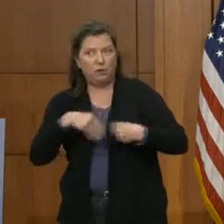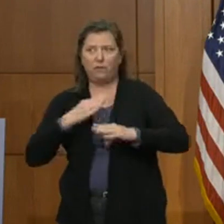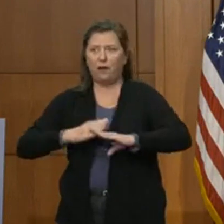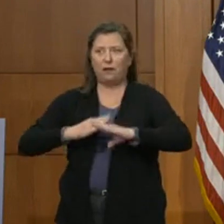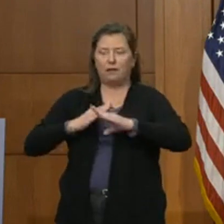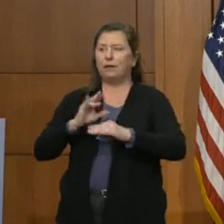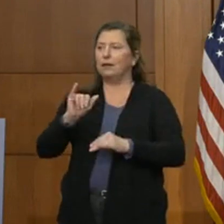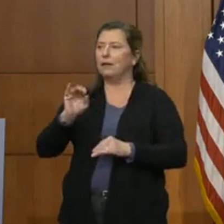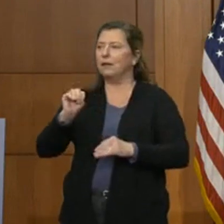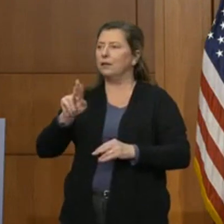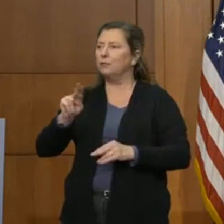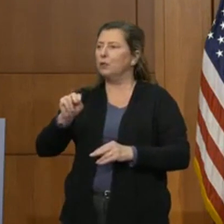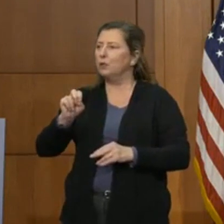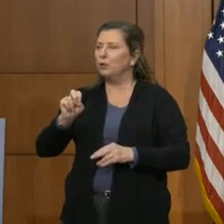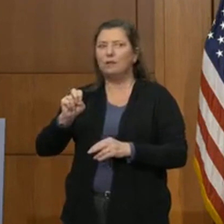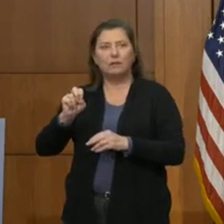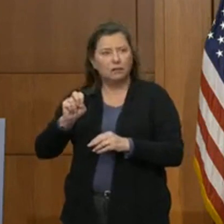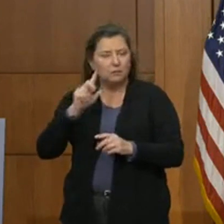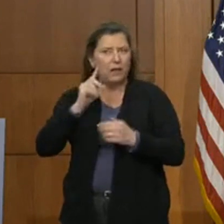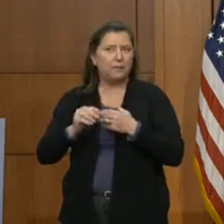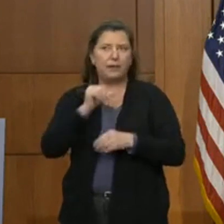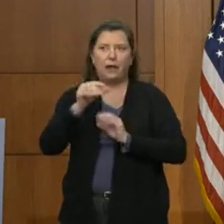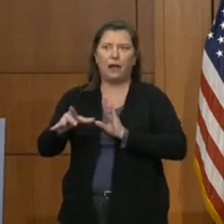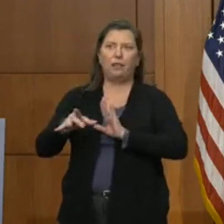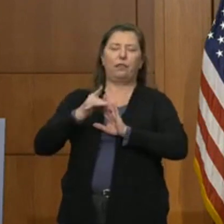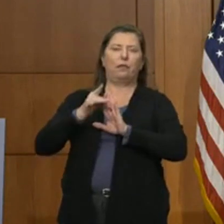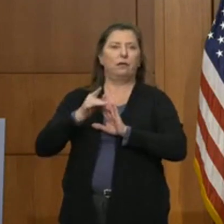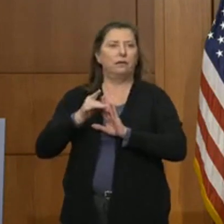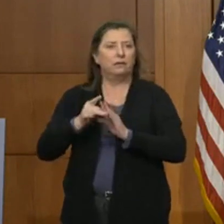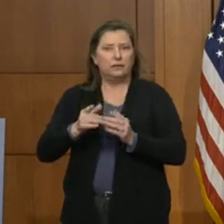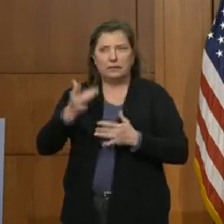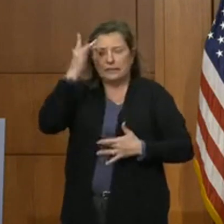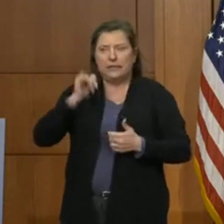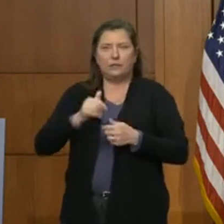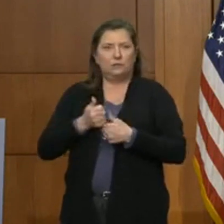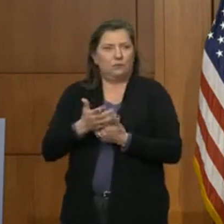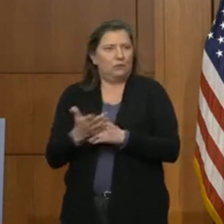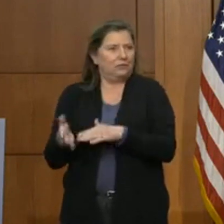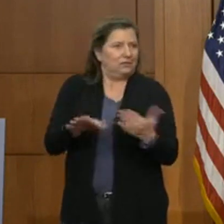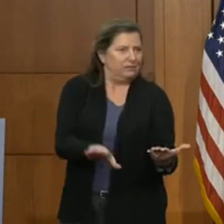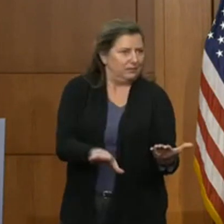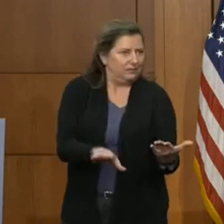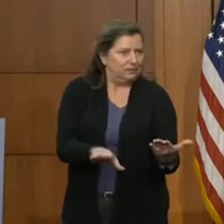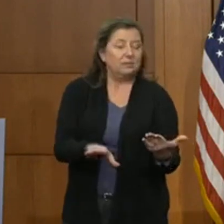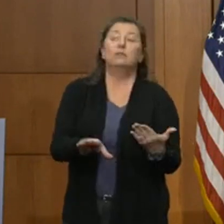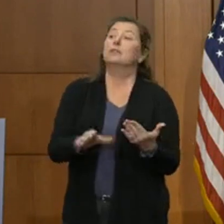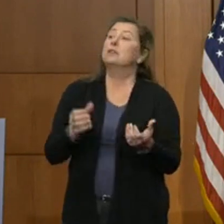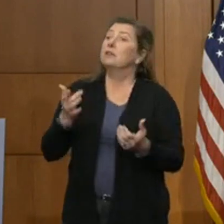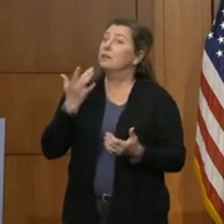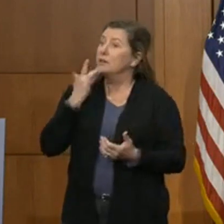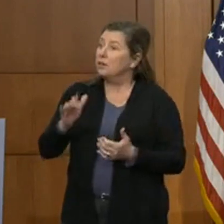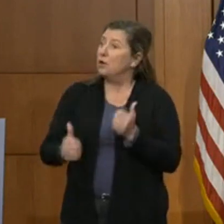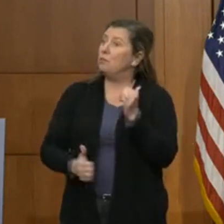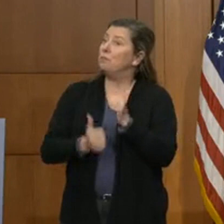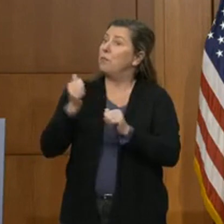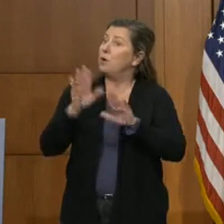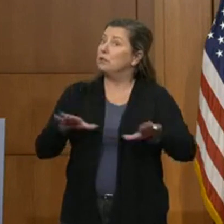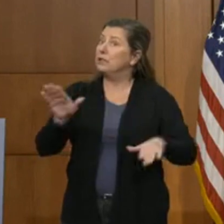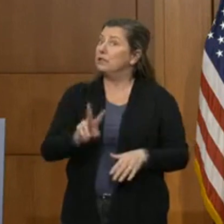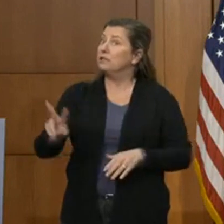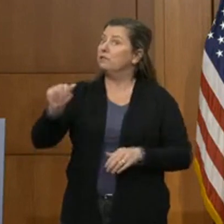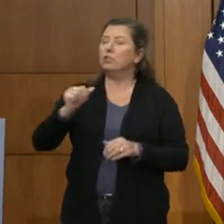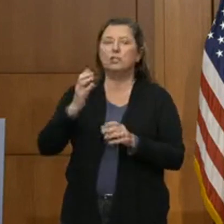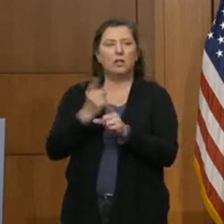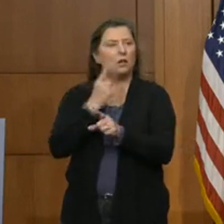may be exposed to potentially life-threatening diseases. Fortunately, most Virginia children are vaccinated on